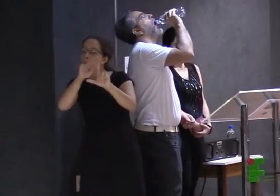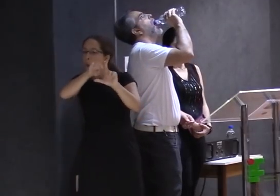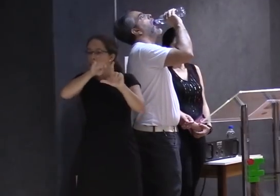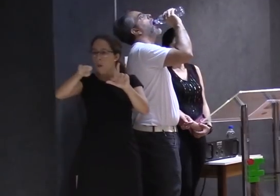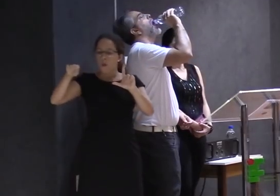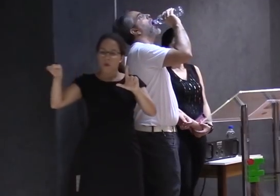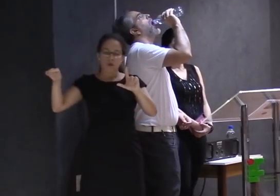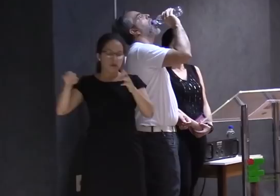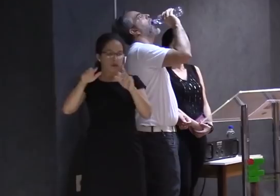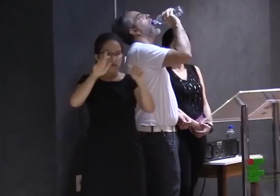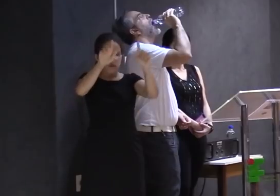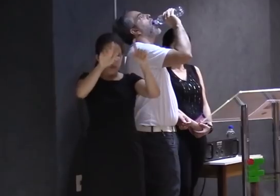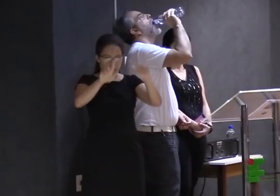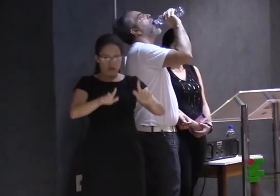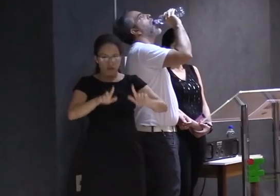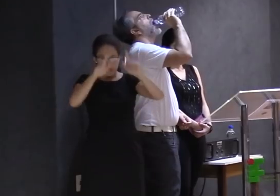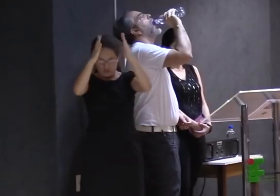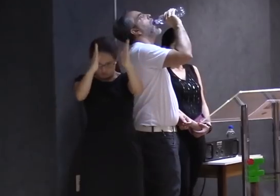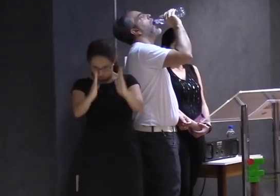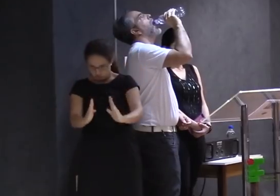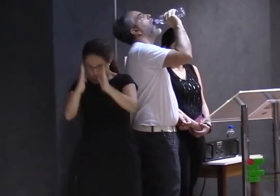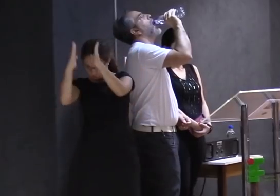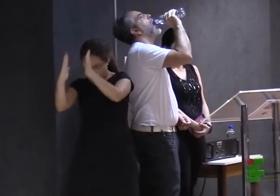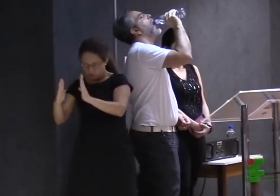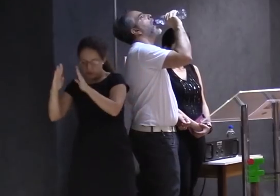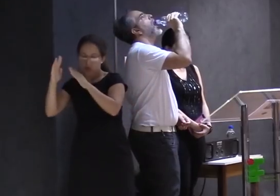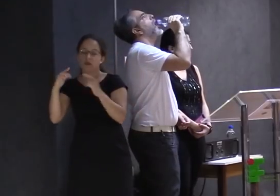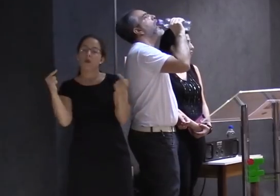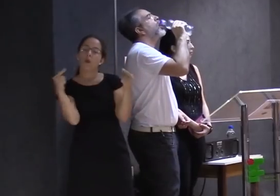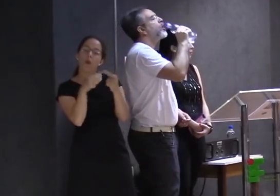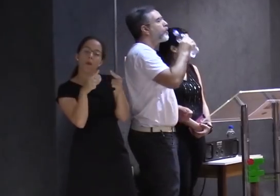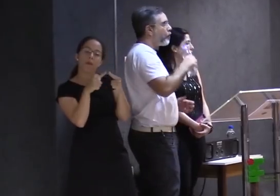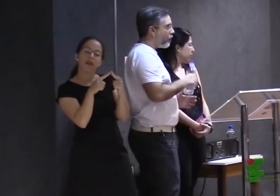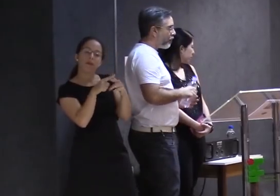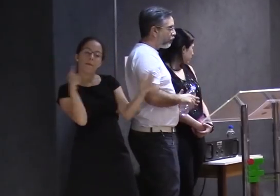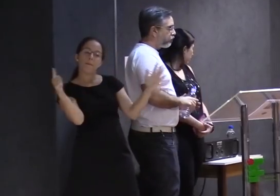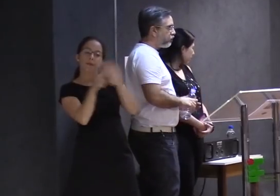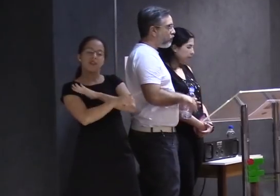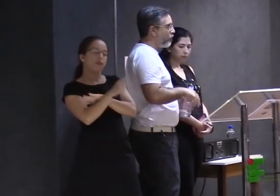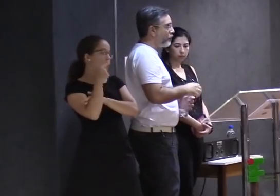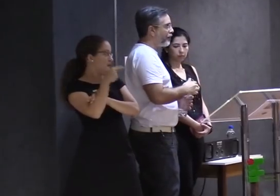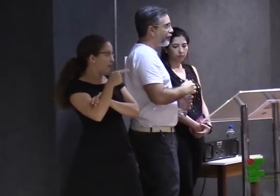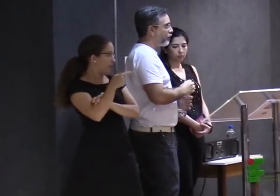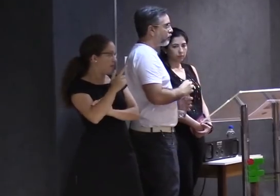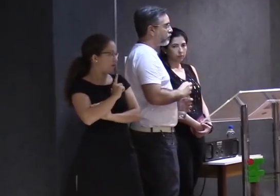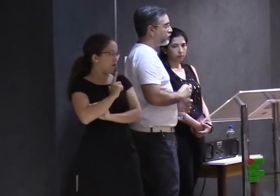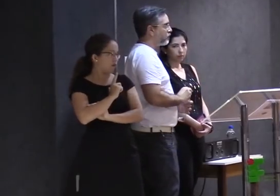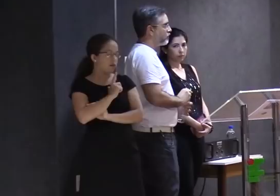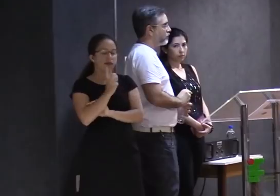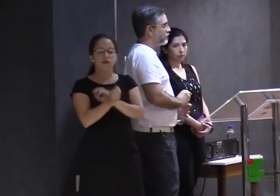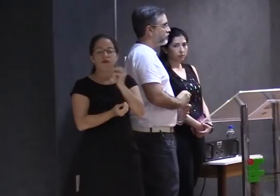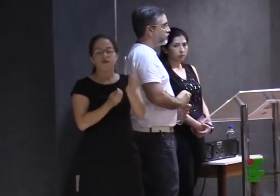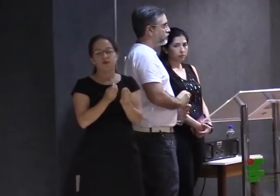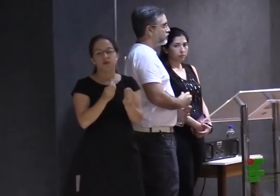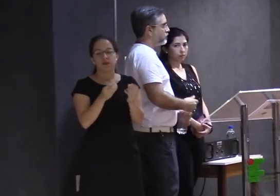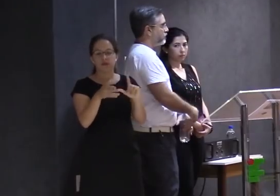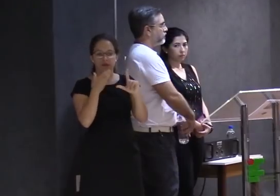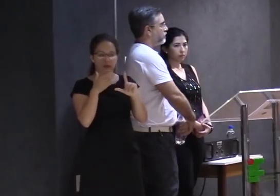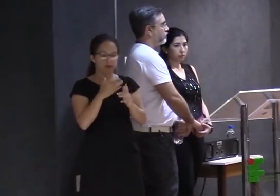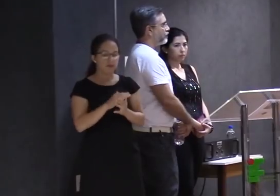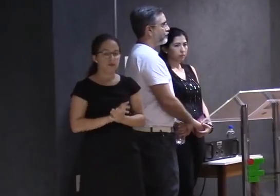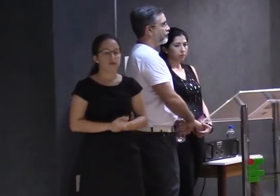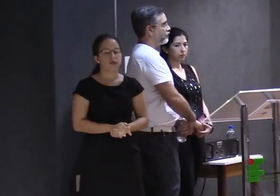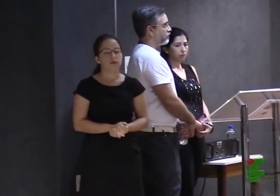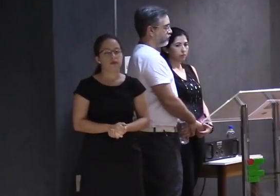são relacionadas a essas perguntas que estão ali no slide. And you can add your note on the